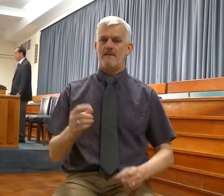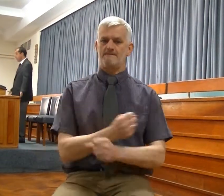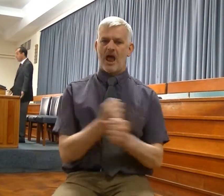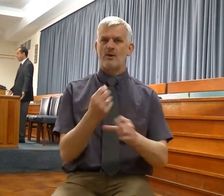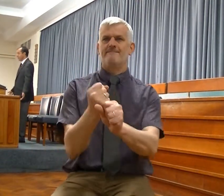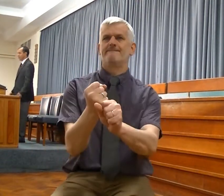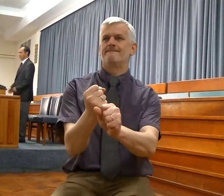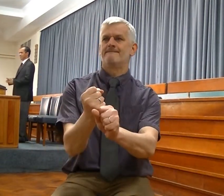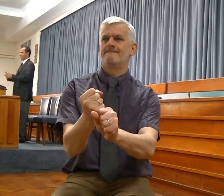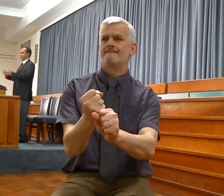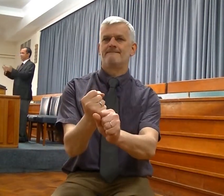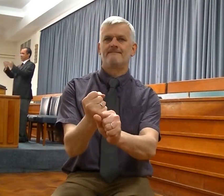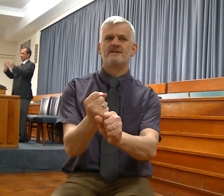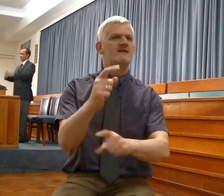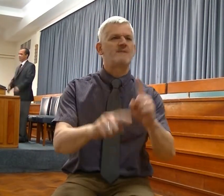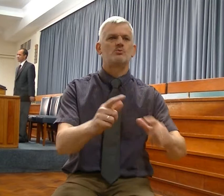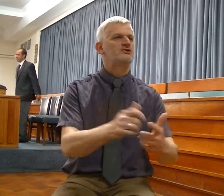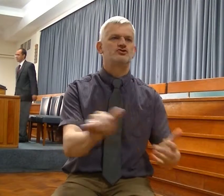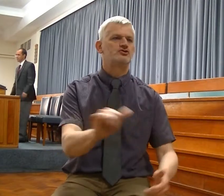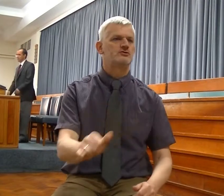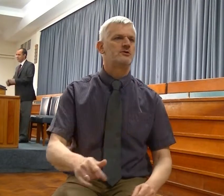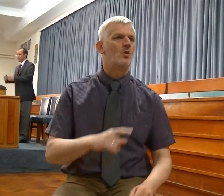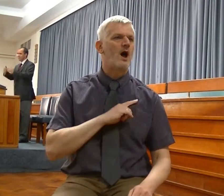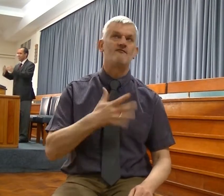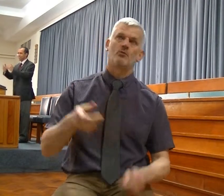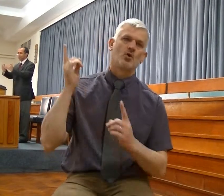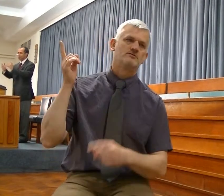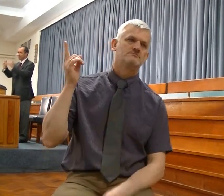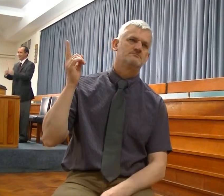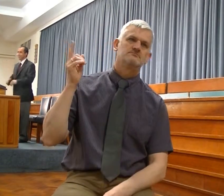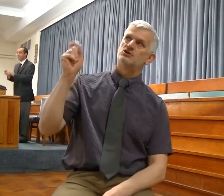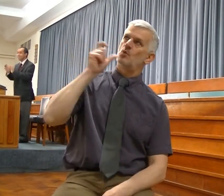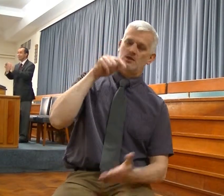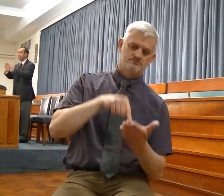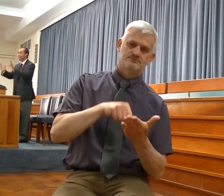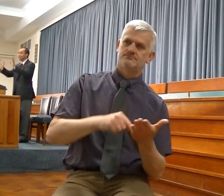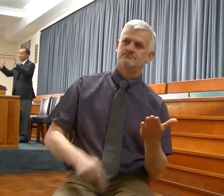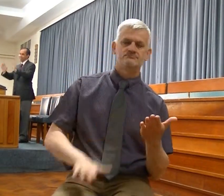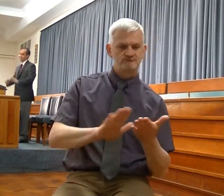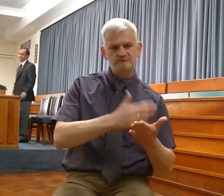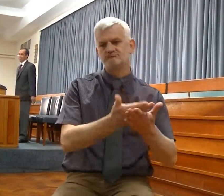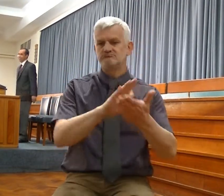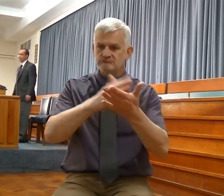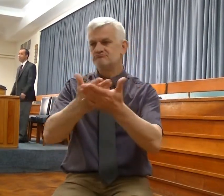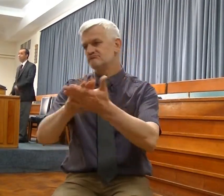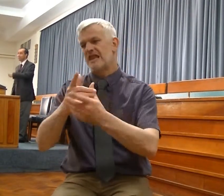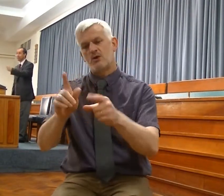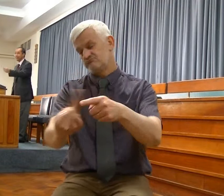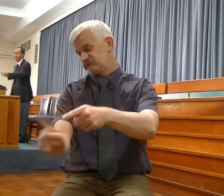power. Why? Because it is of God. God has inspired it, and it will never